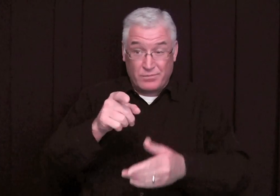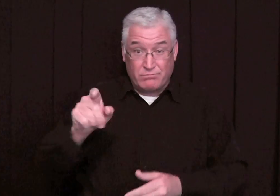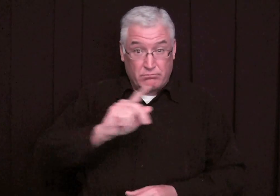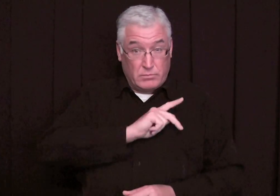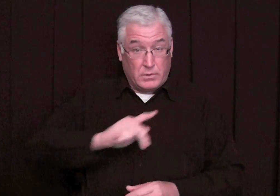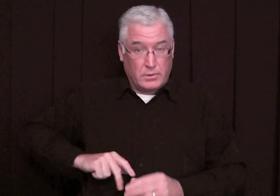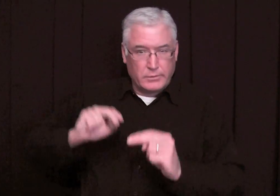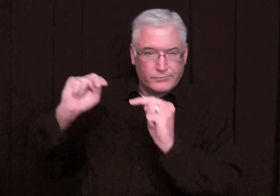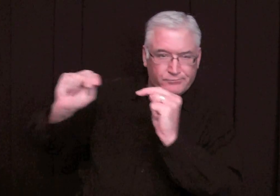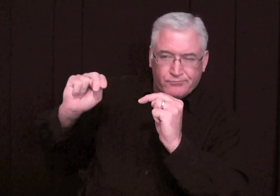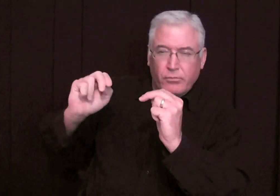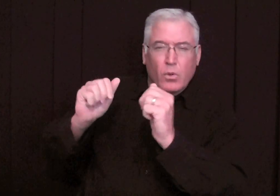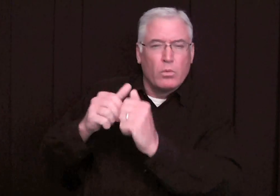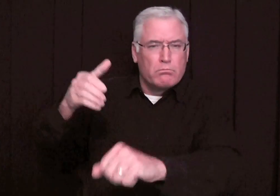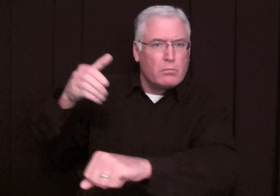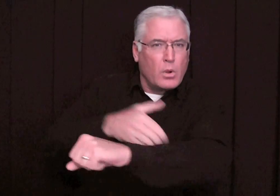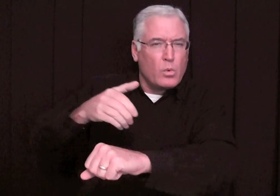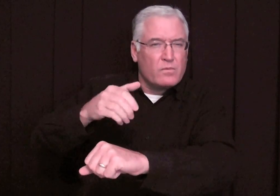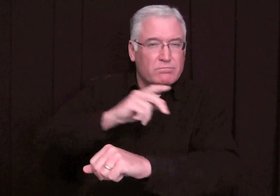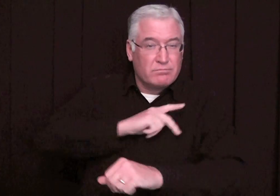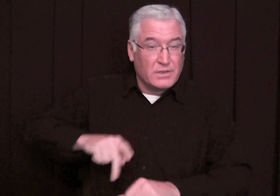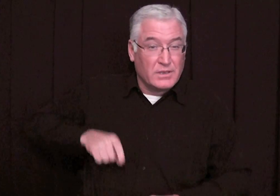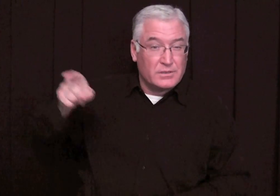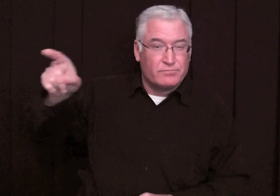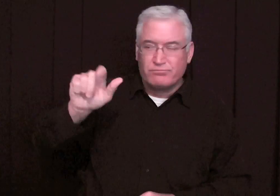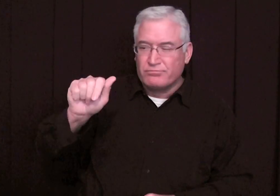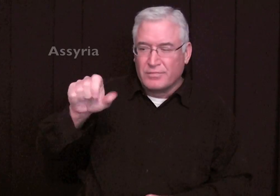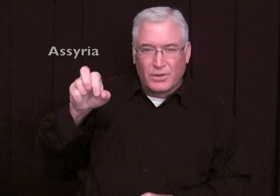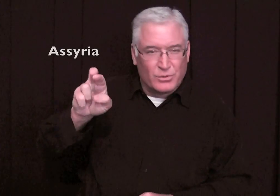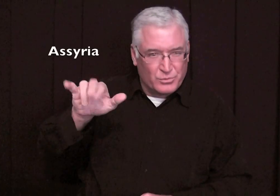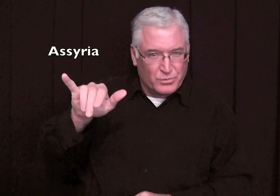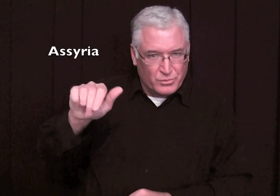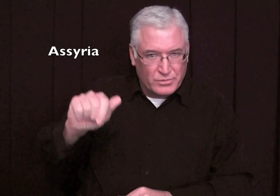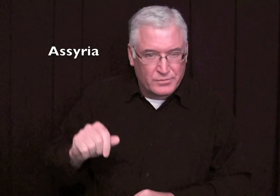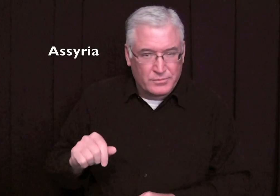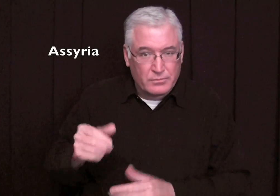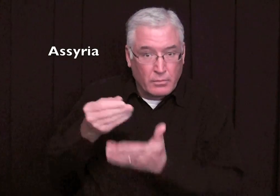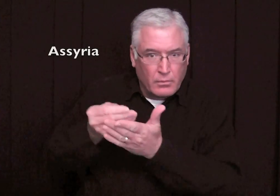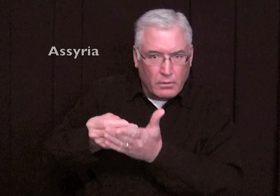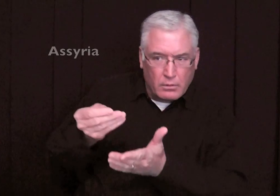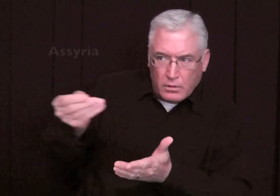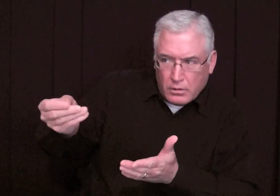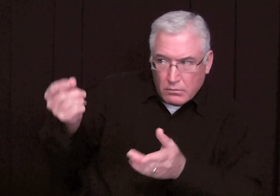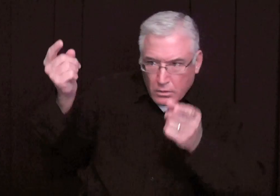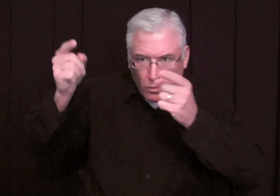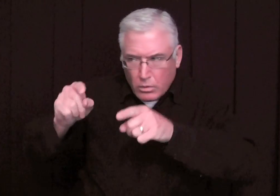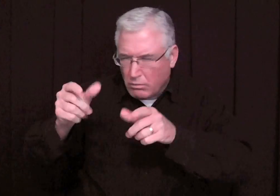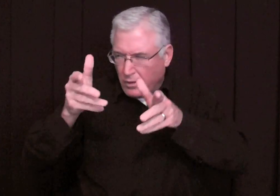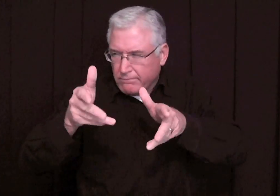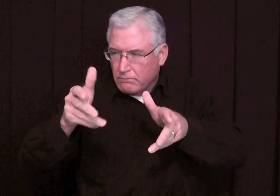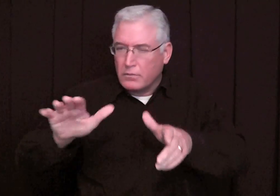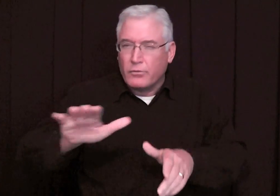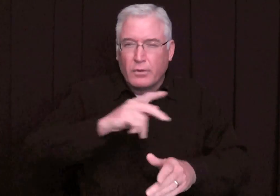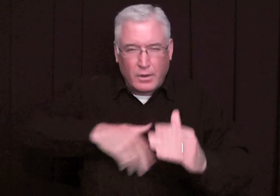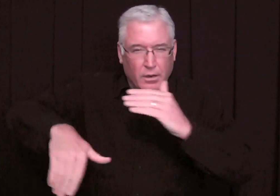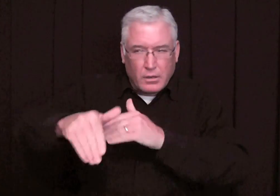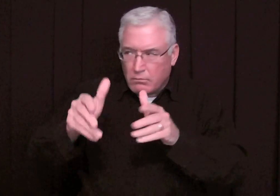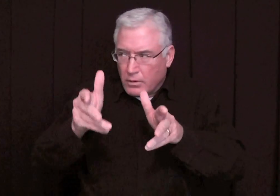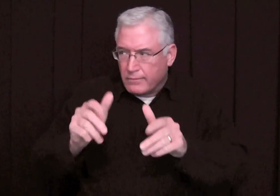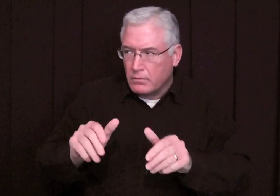the Lord. Some of the kings tried to negotiate with the powerful kings of Assyria, even tried to give them money to bribe